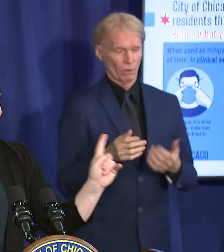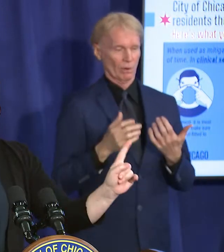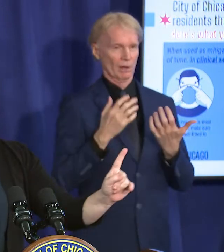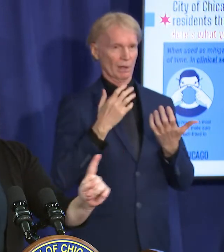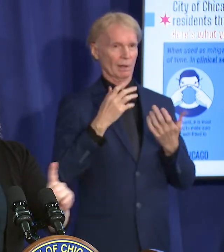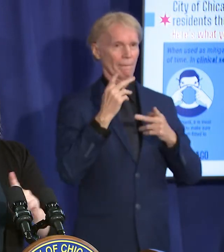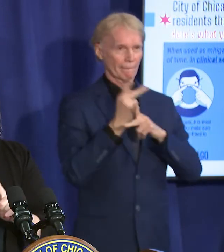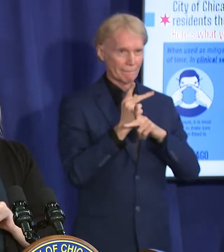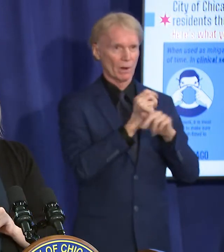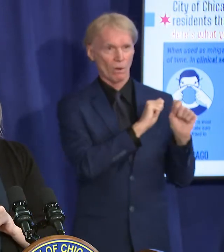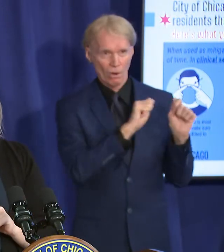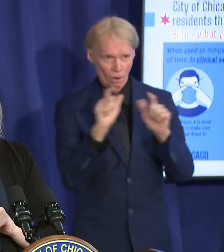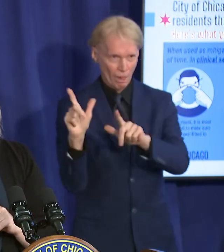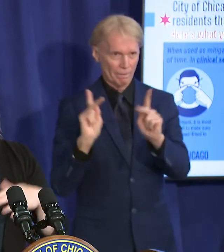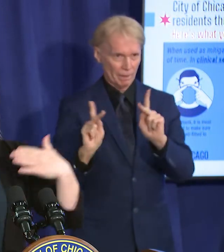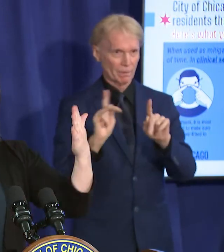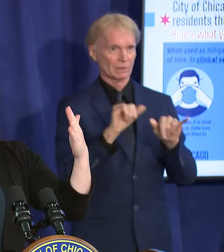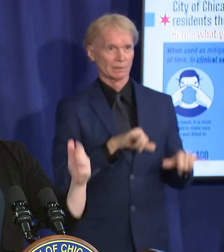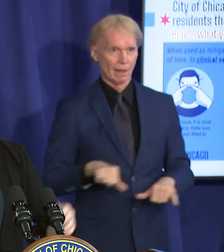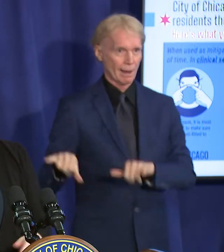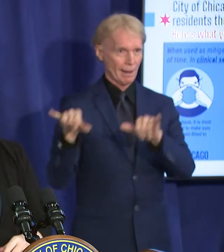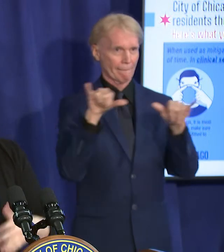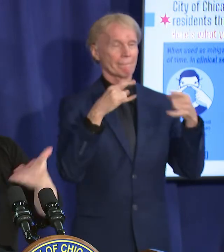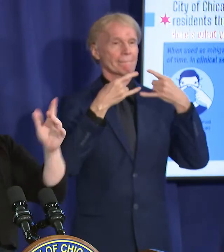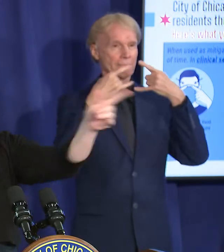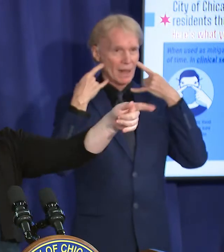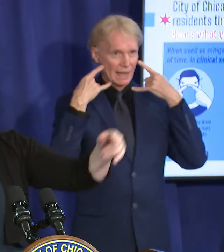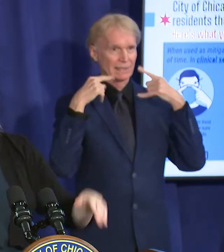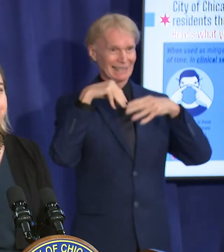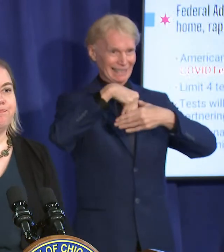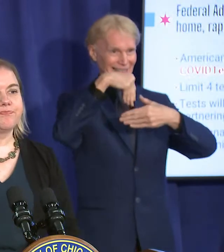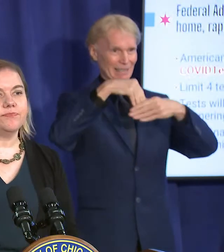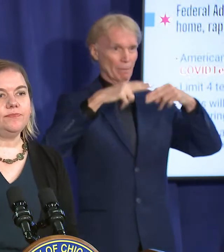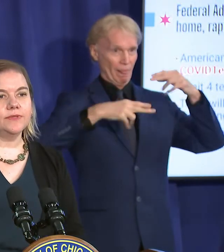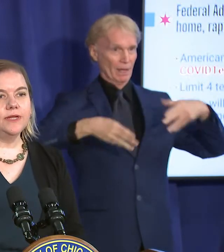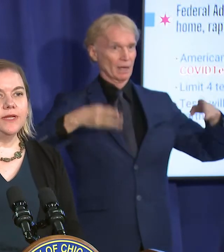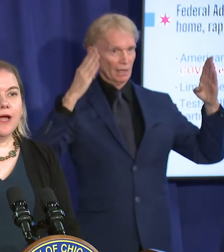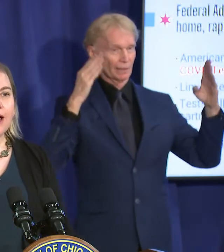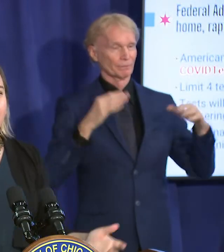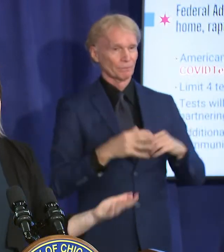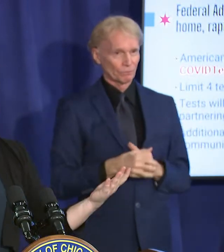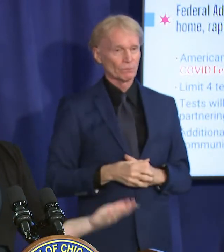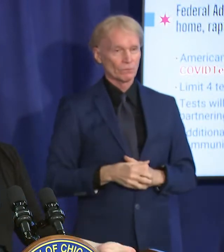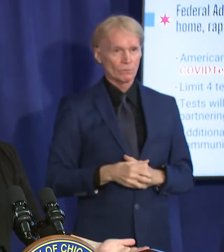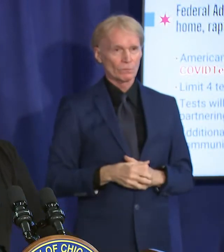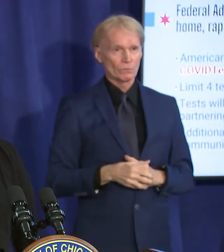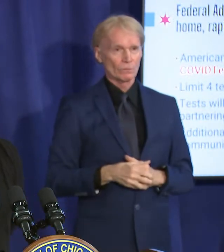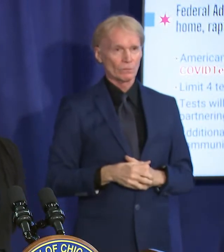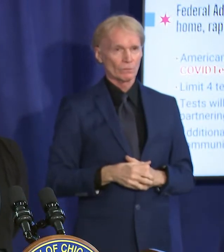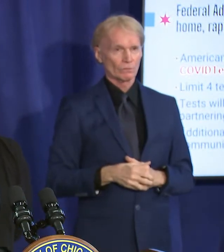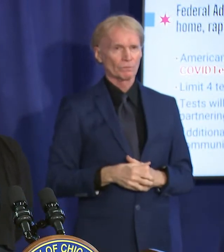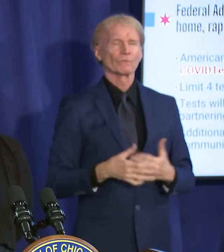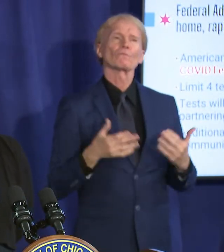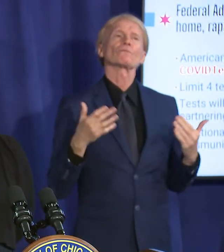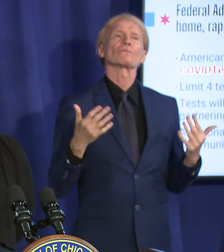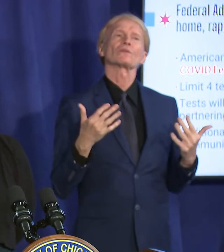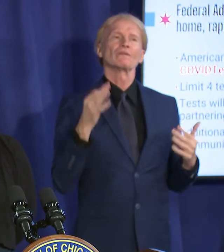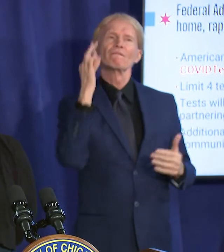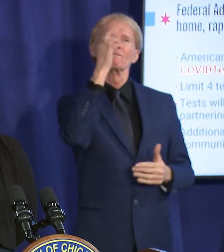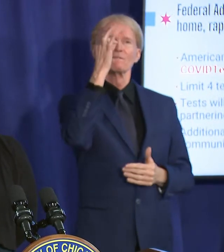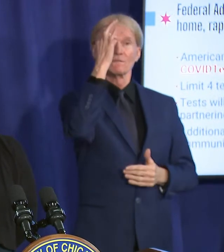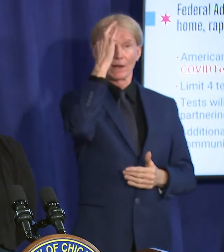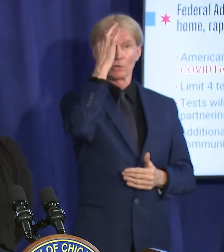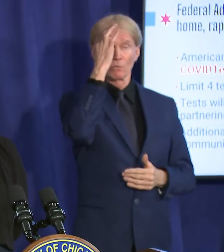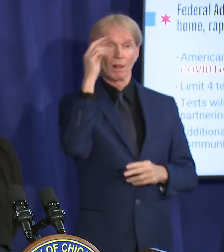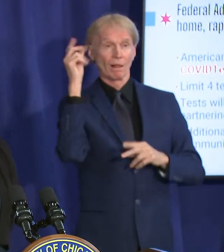everybody is wearing a mask in an indoor setting, and then you go up from there, and you can reuse them. Big news that the federal